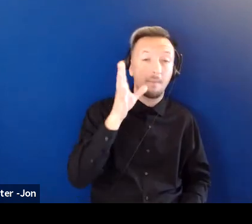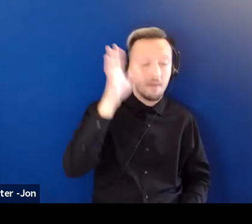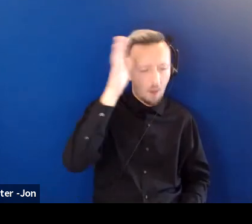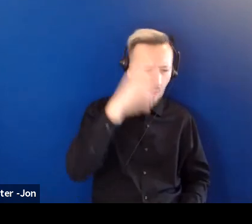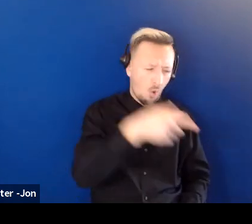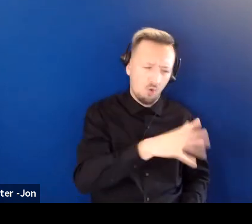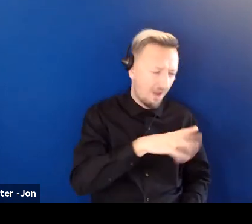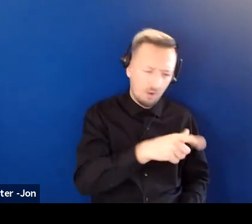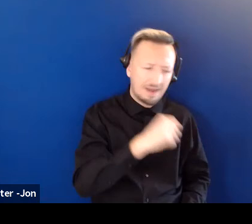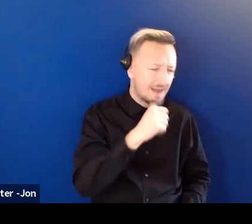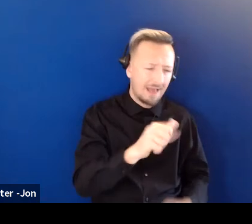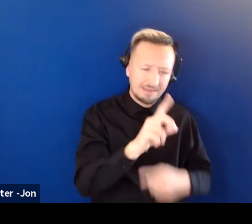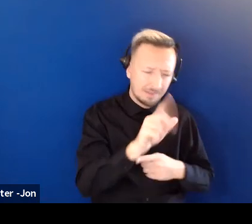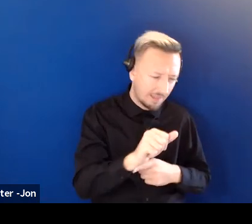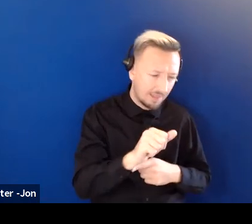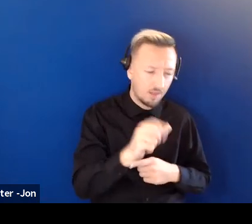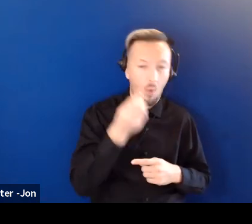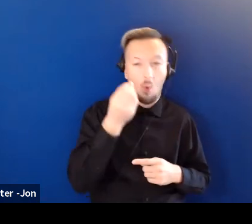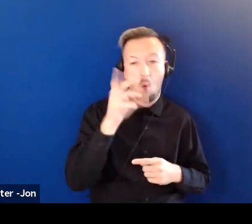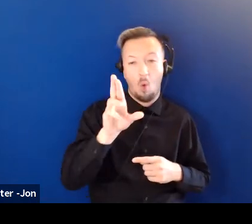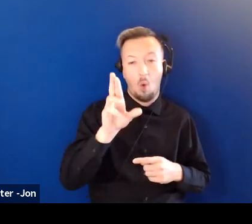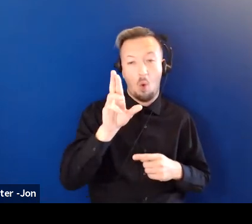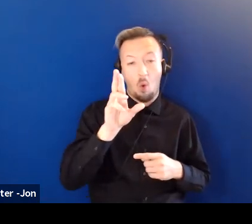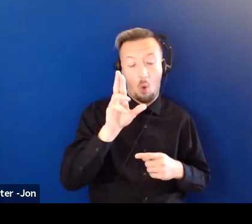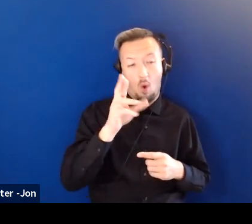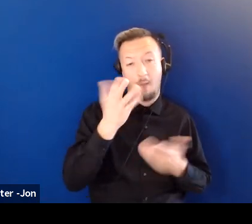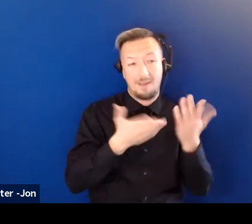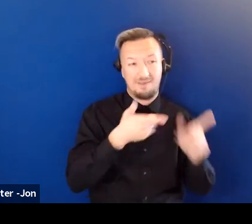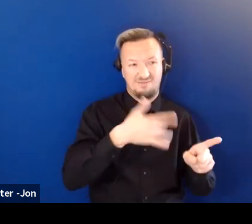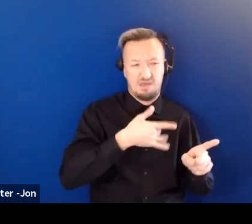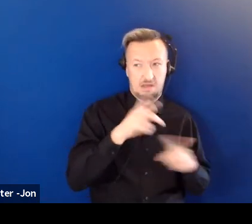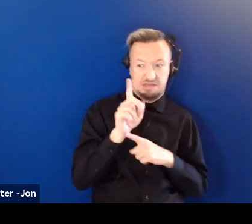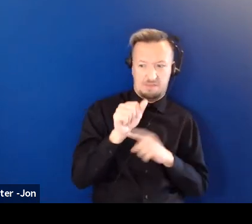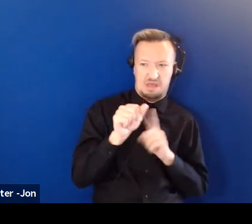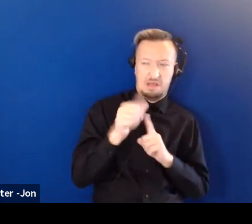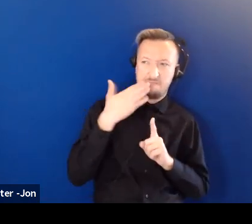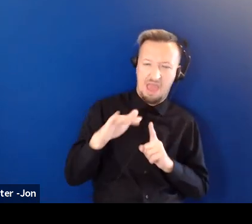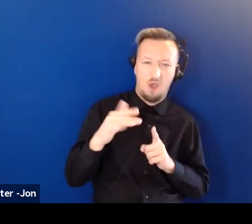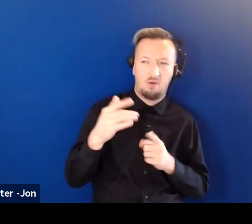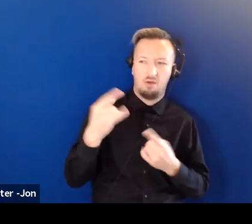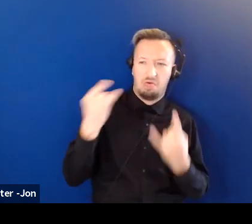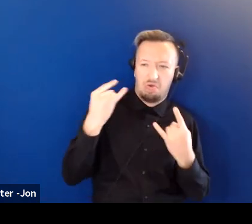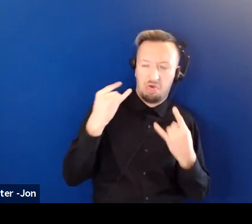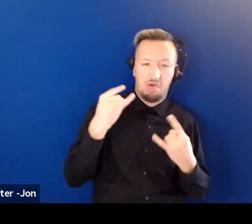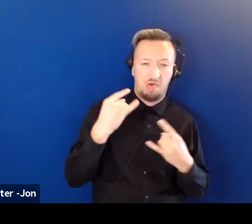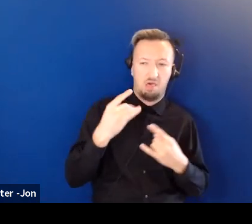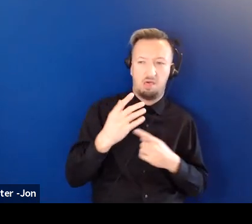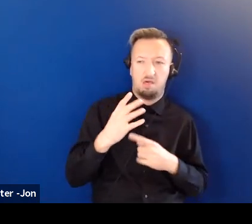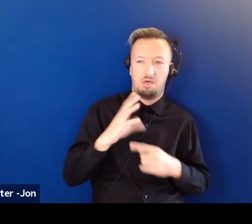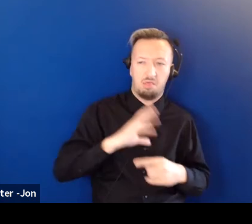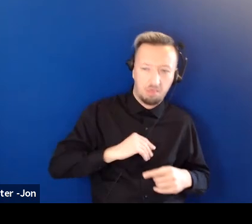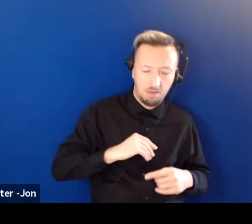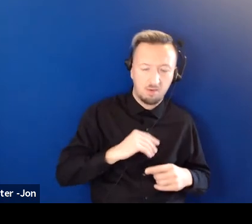being confronted with the message that, you know, this is a bad thing, or they're being made fun of for being in the class that they're in. So there's a